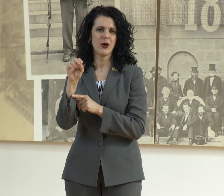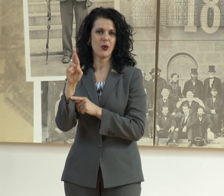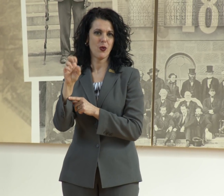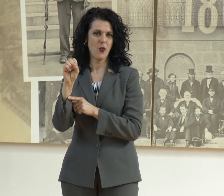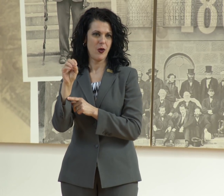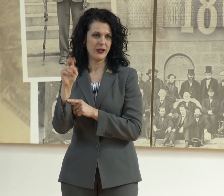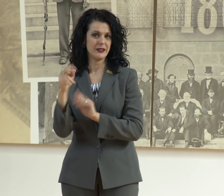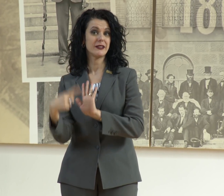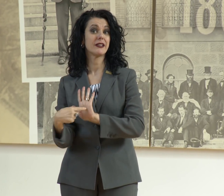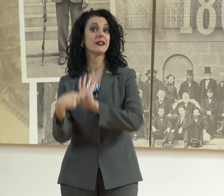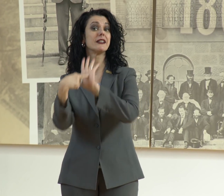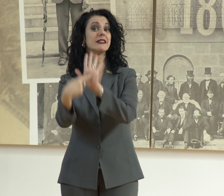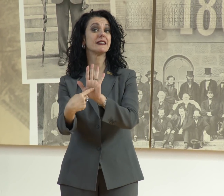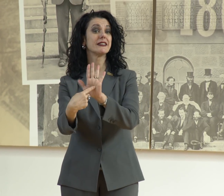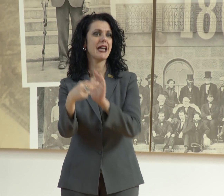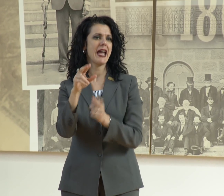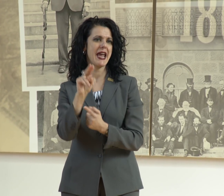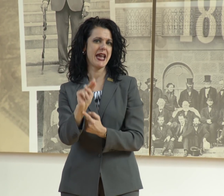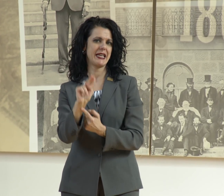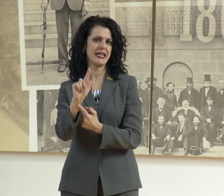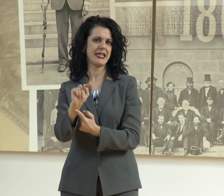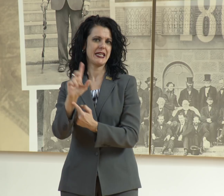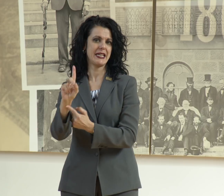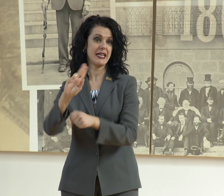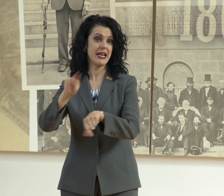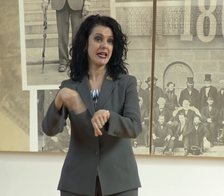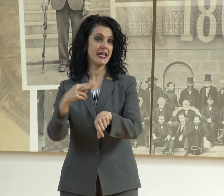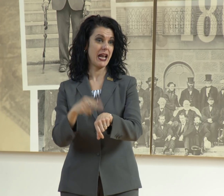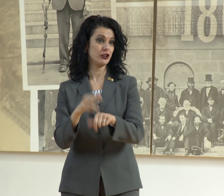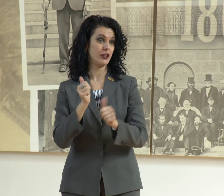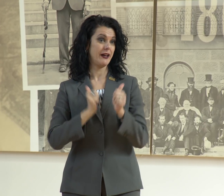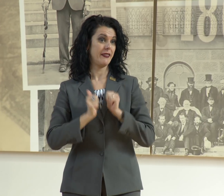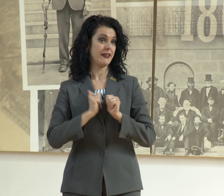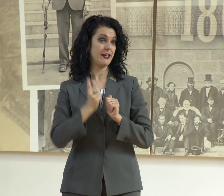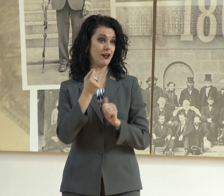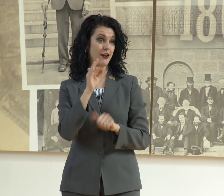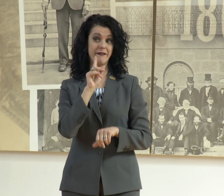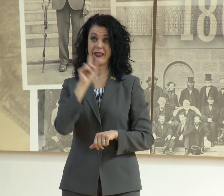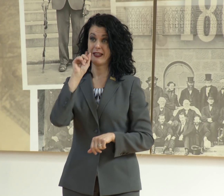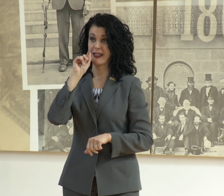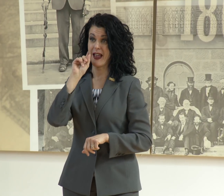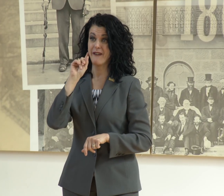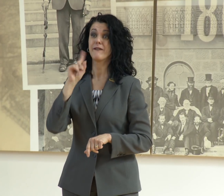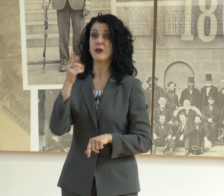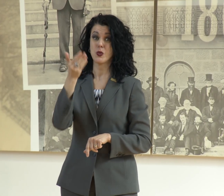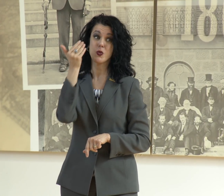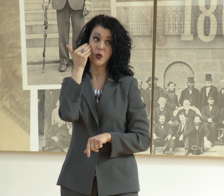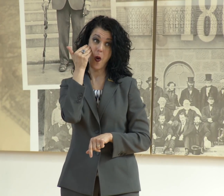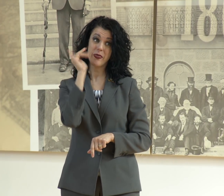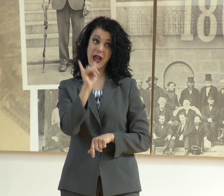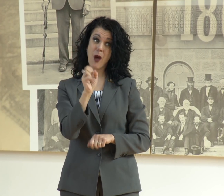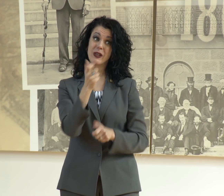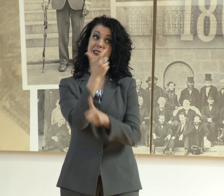It is now time to introduce Dr. Harvey Corson from the National Theater for the